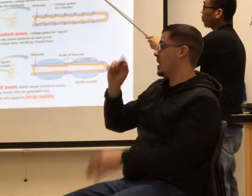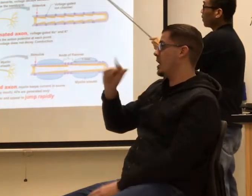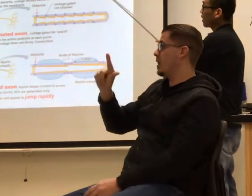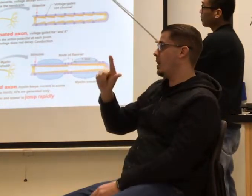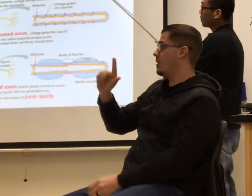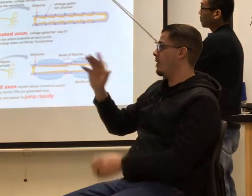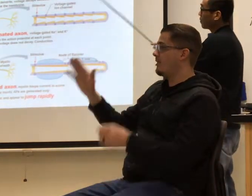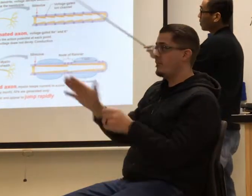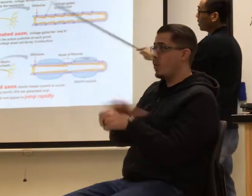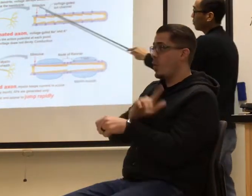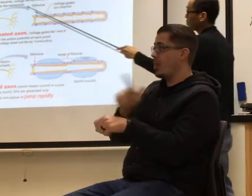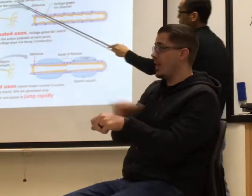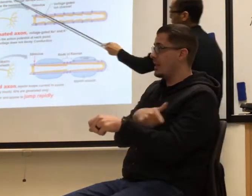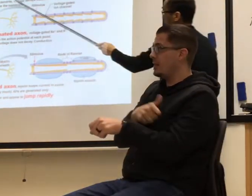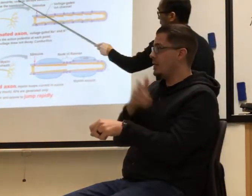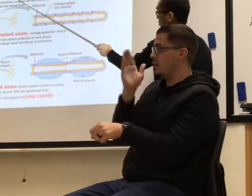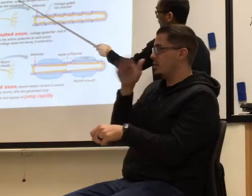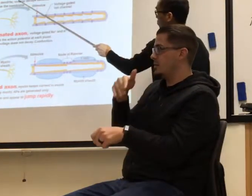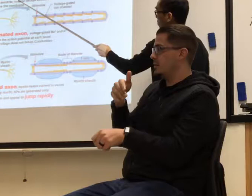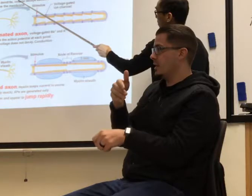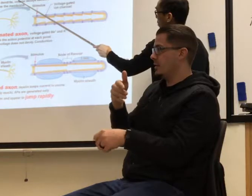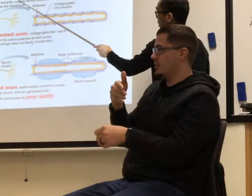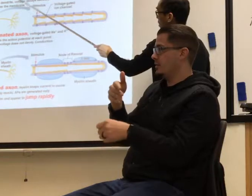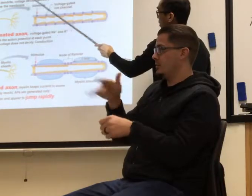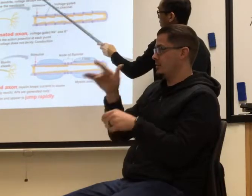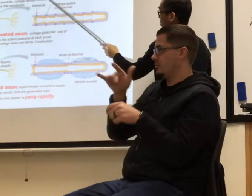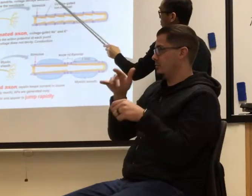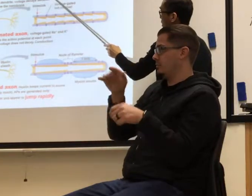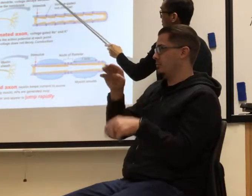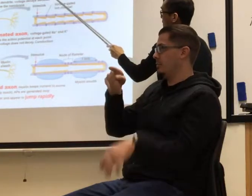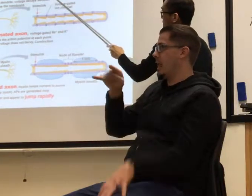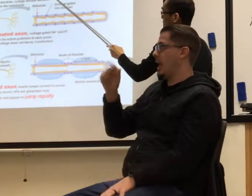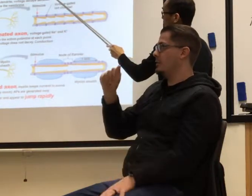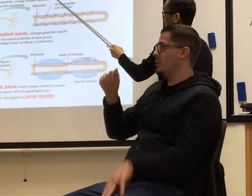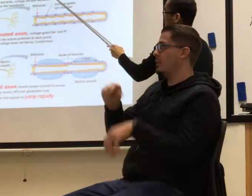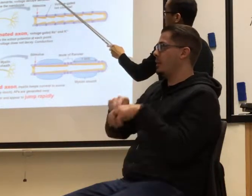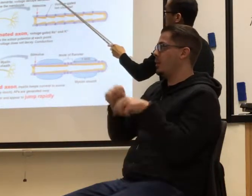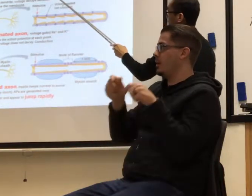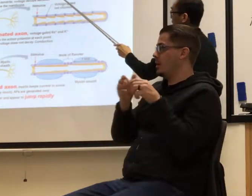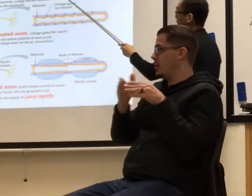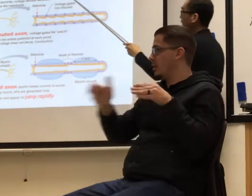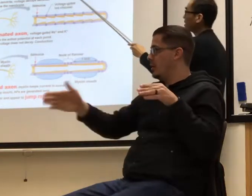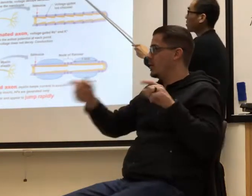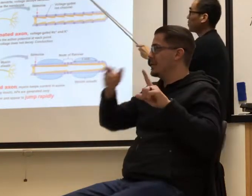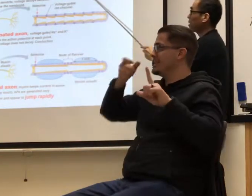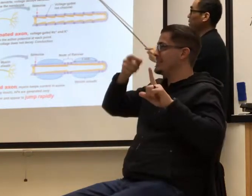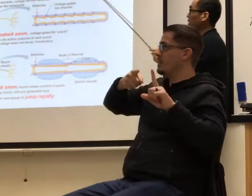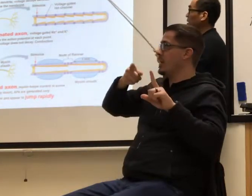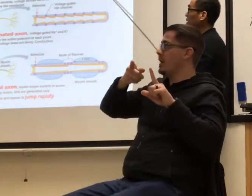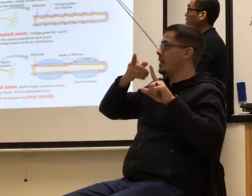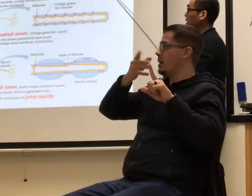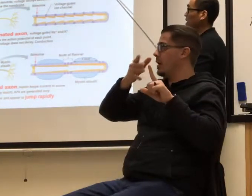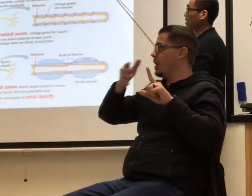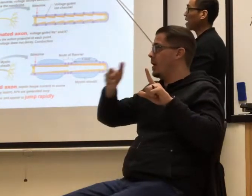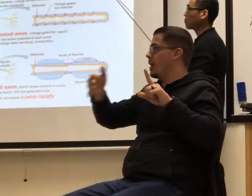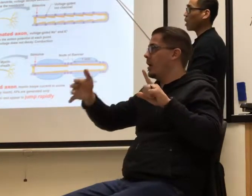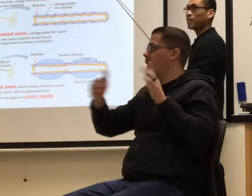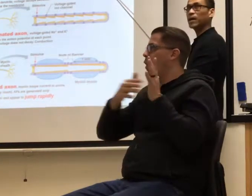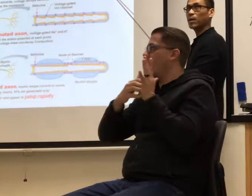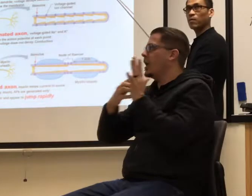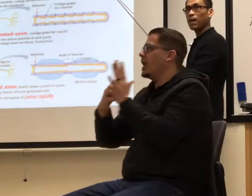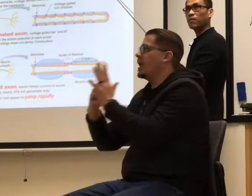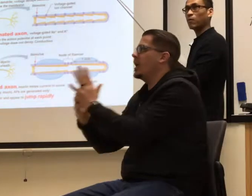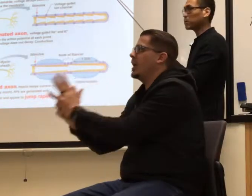along the whole length, it was just a bare plasma membrane, you stimulate, get a big signal, but it dies out immediately. It